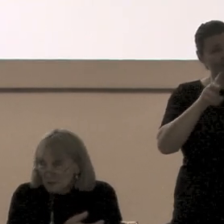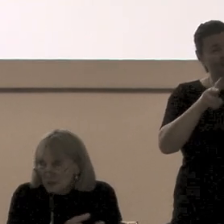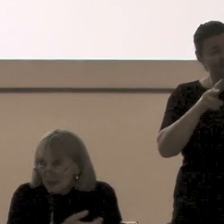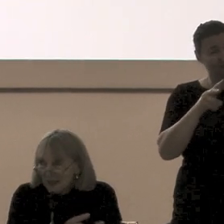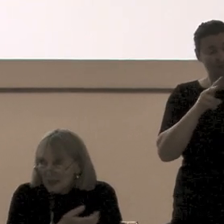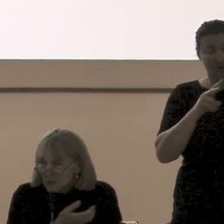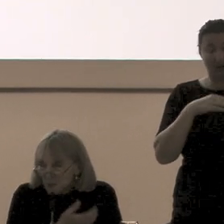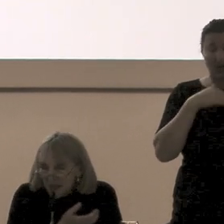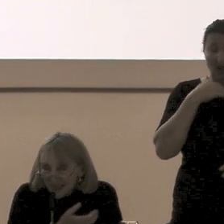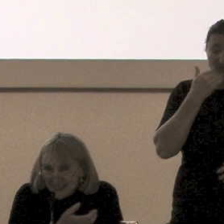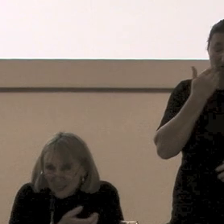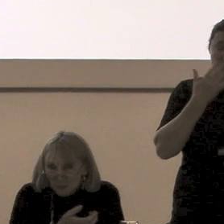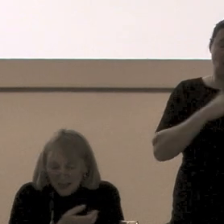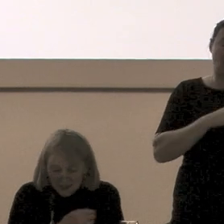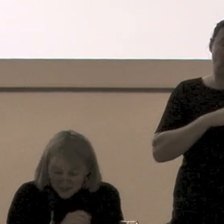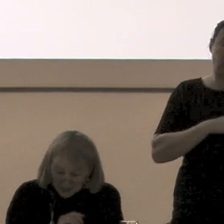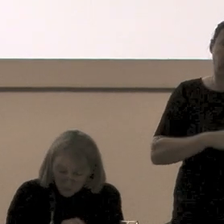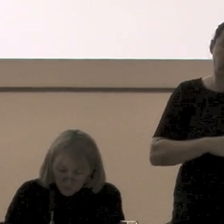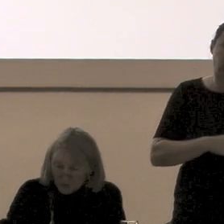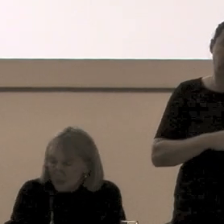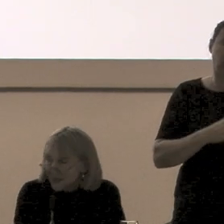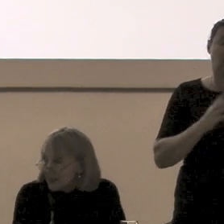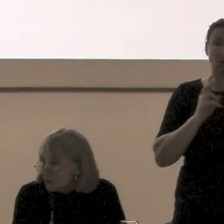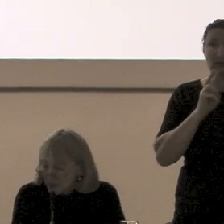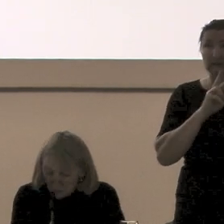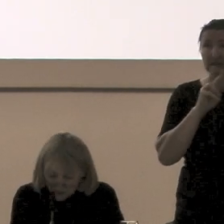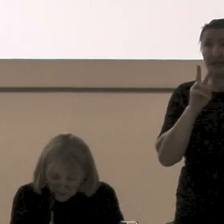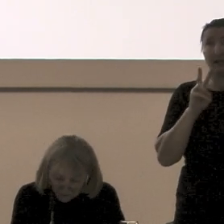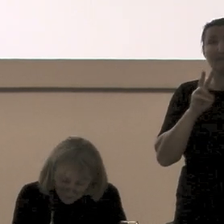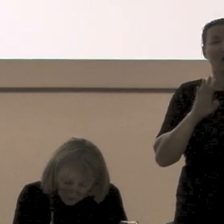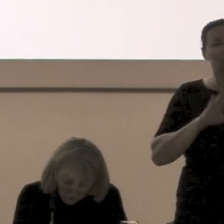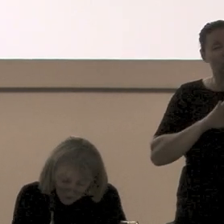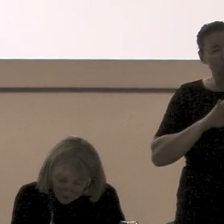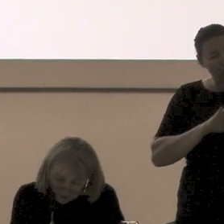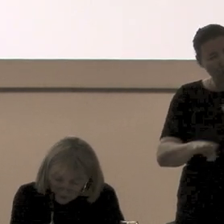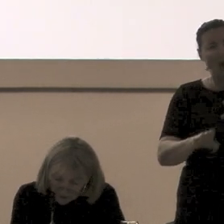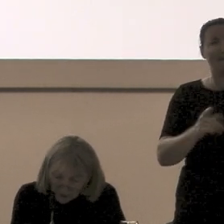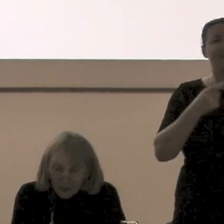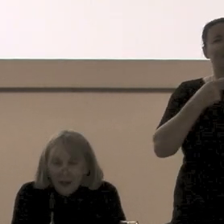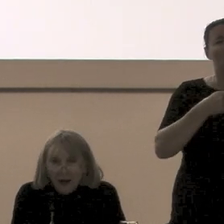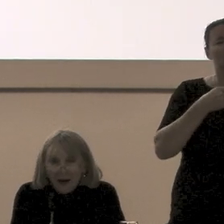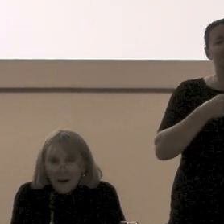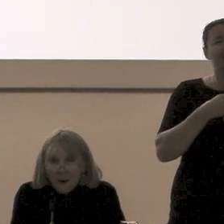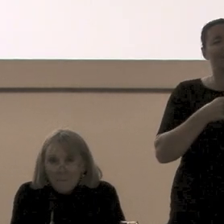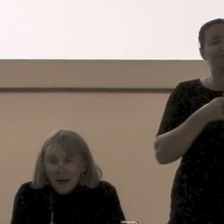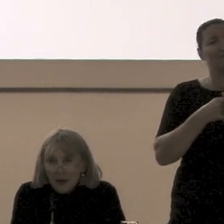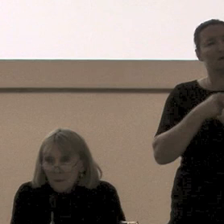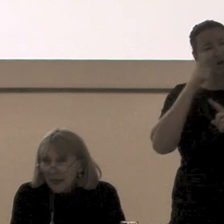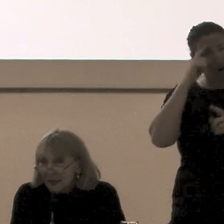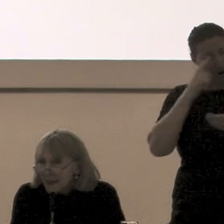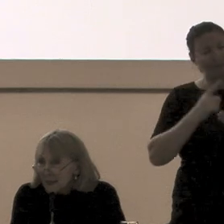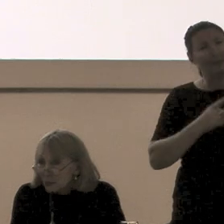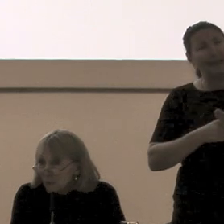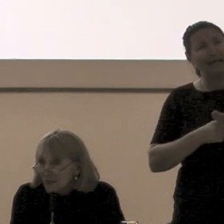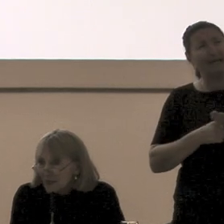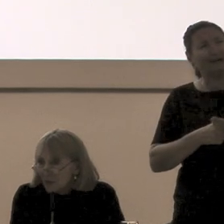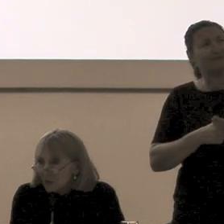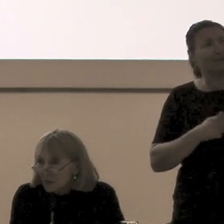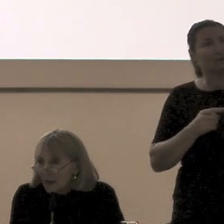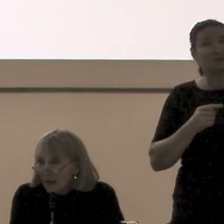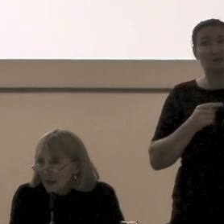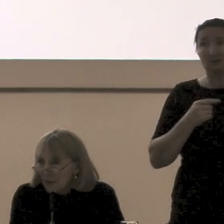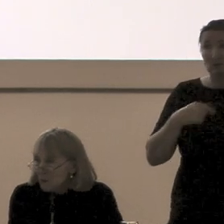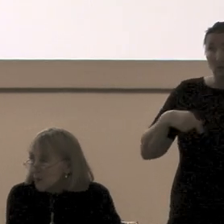so depressed, but at the same optimistic, because I believe that we are at a place where we're